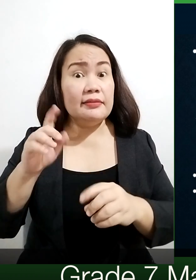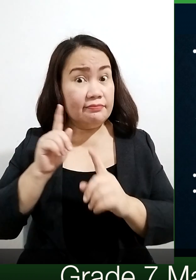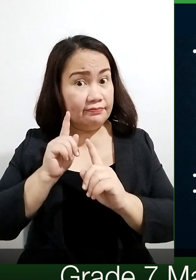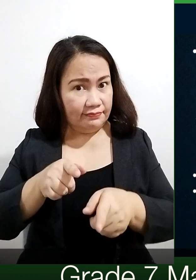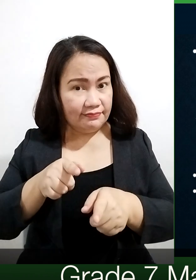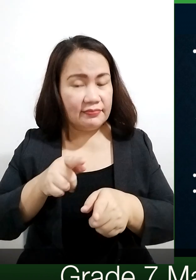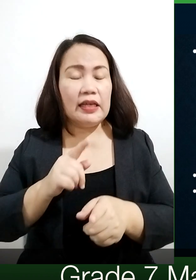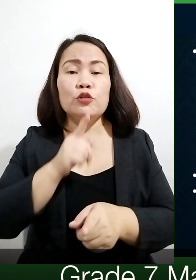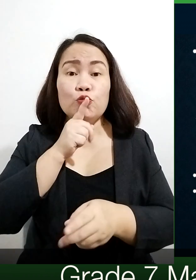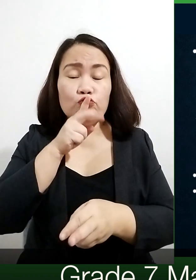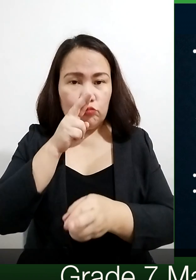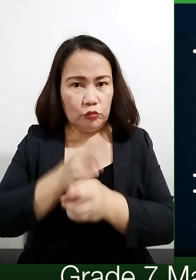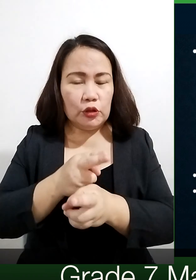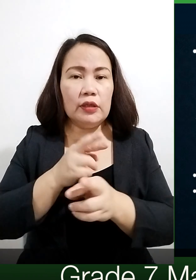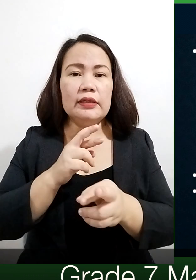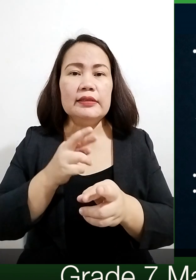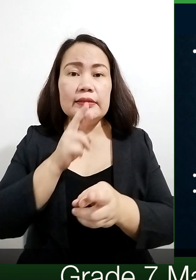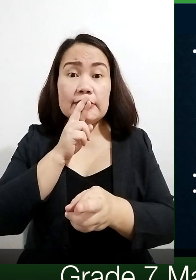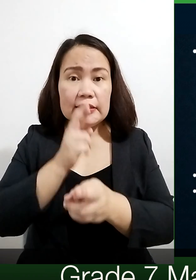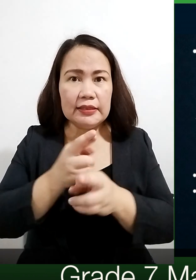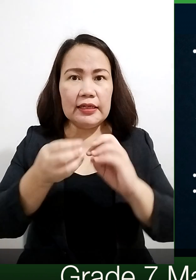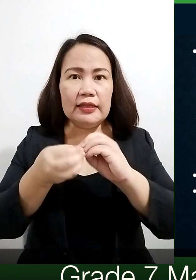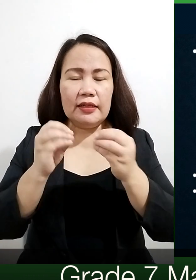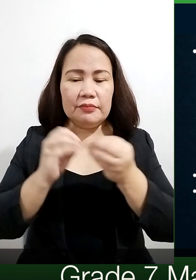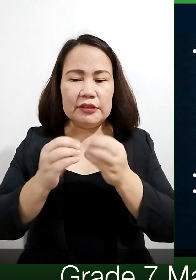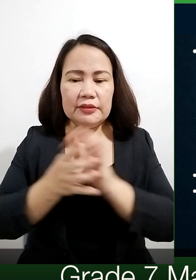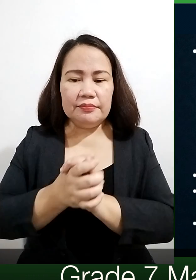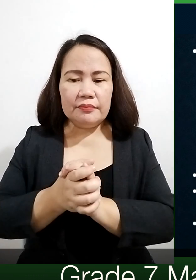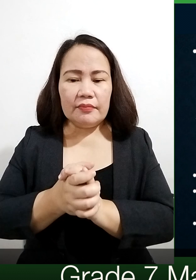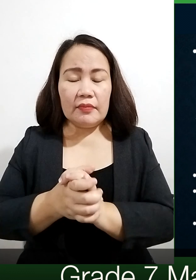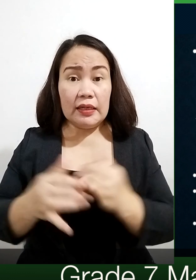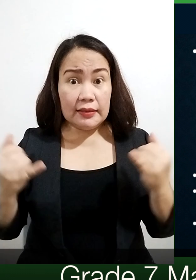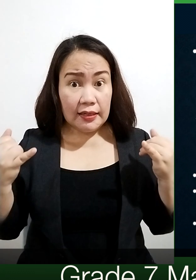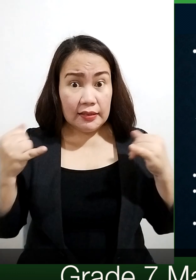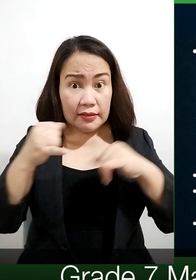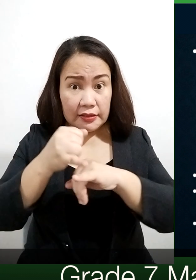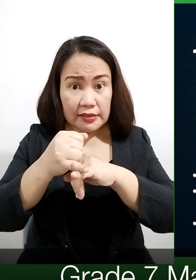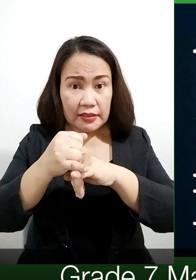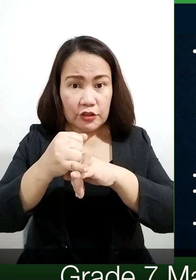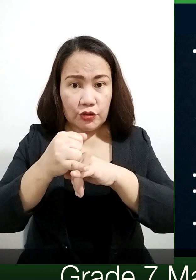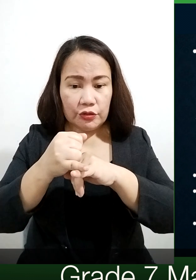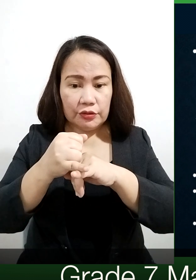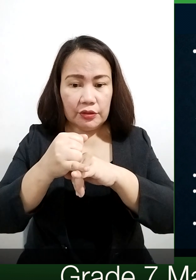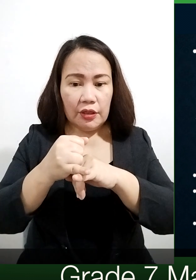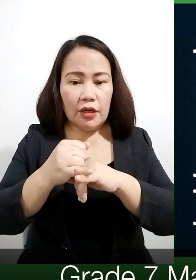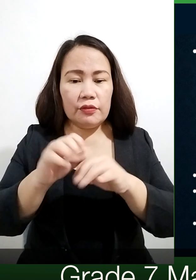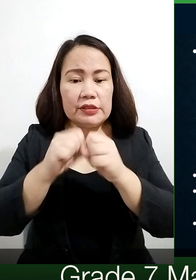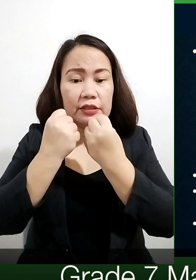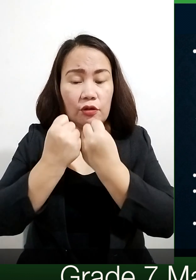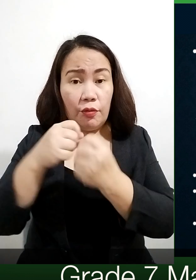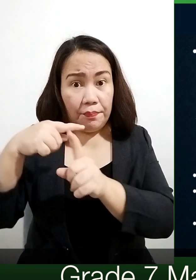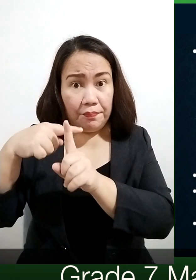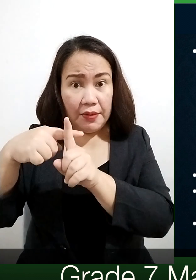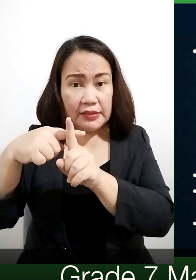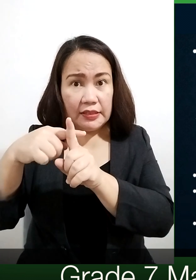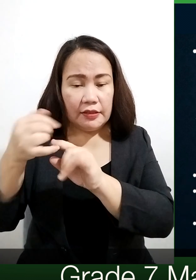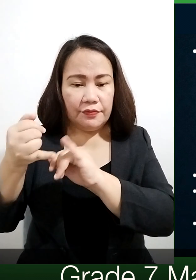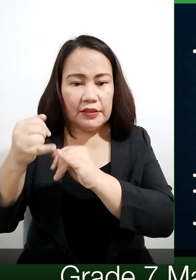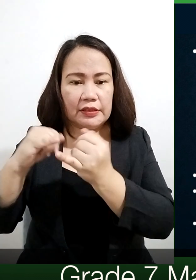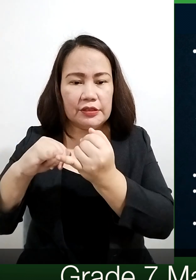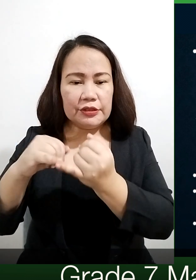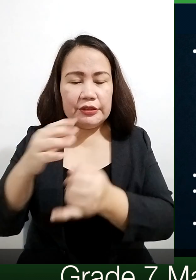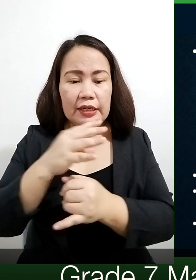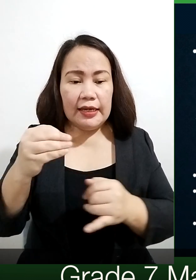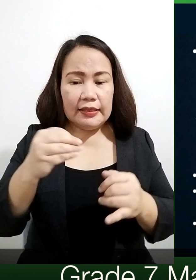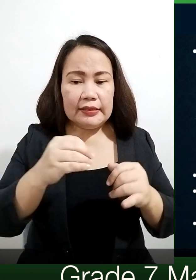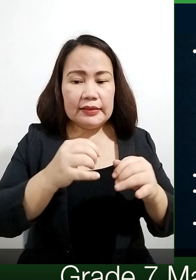real numbers? Yes. Okay, so this is true. Next, the intersection of the set of positive integers and the